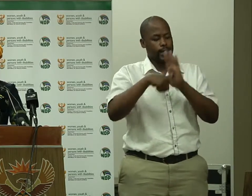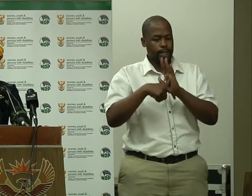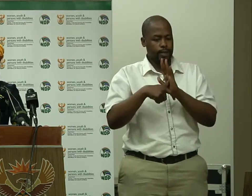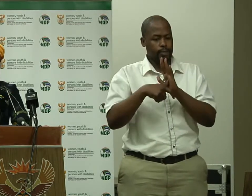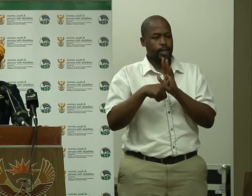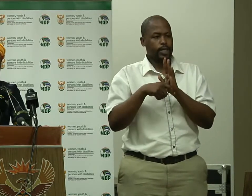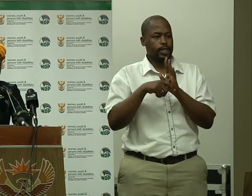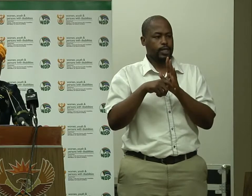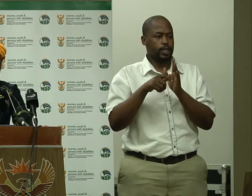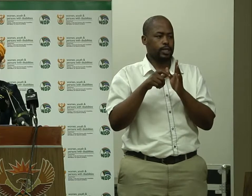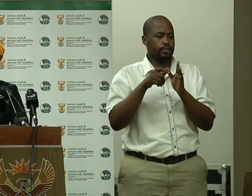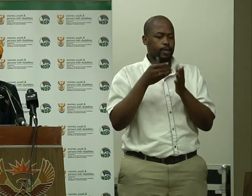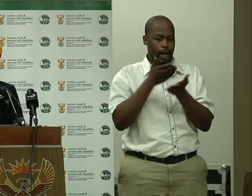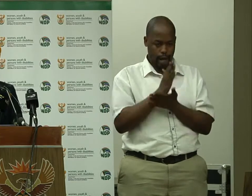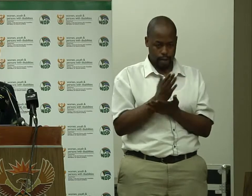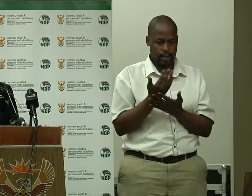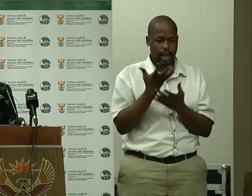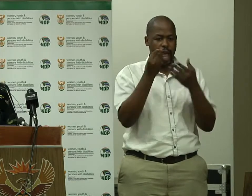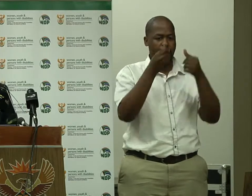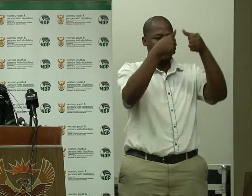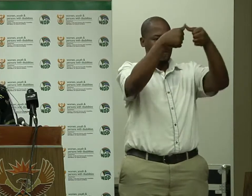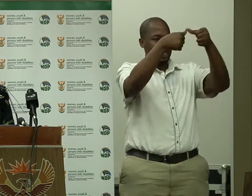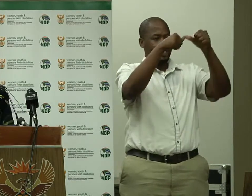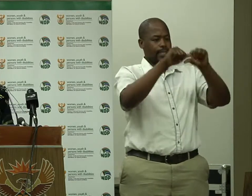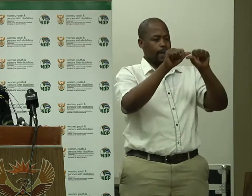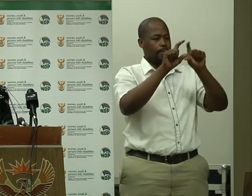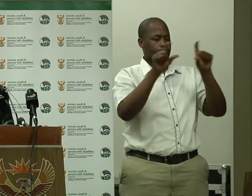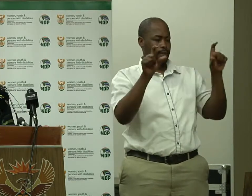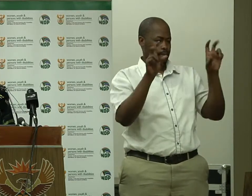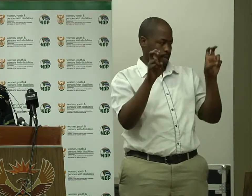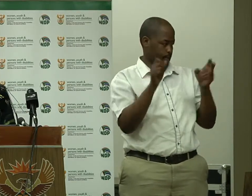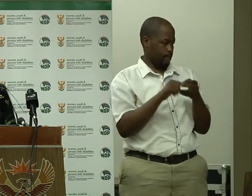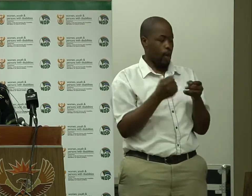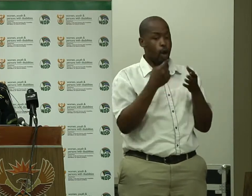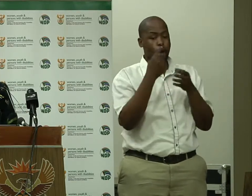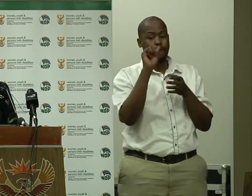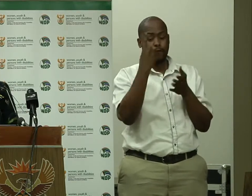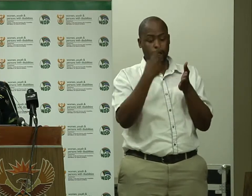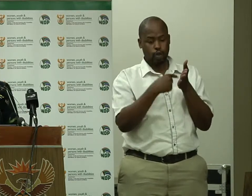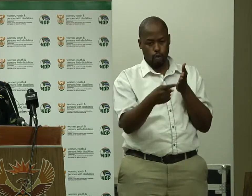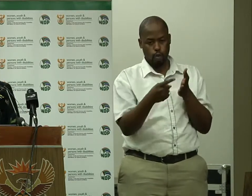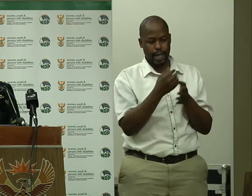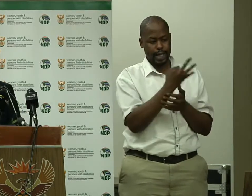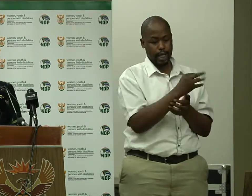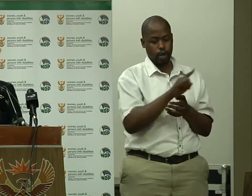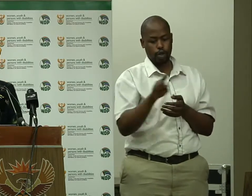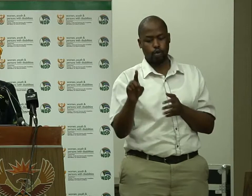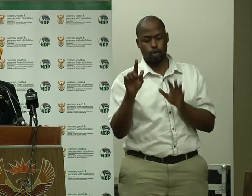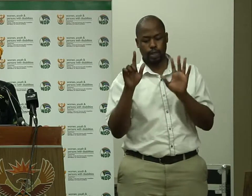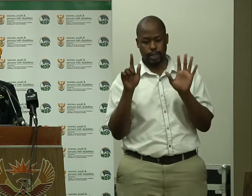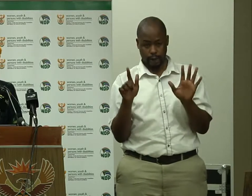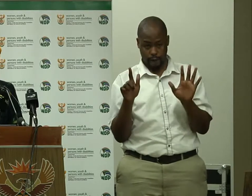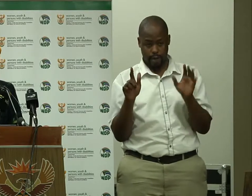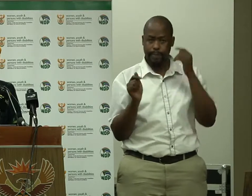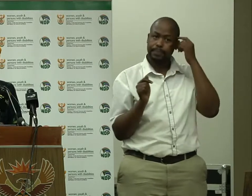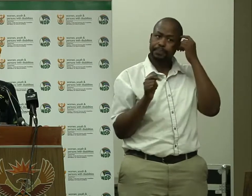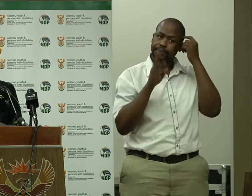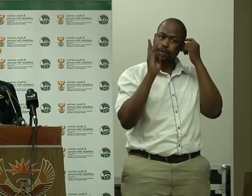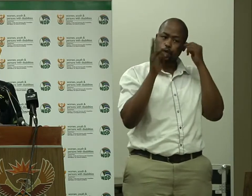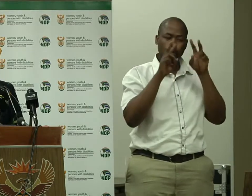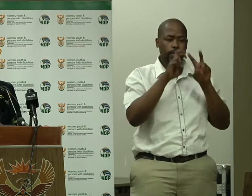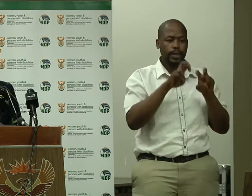And it has sub-themes. During week 1, 3 to the 7, we'll be looking